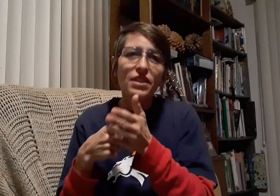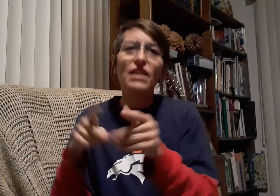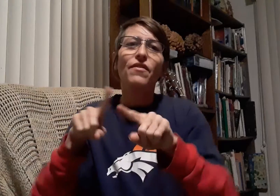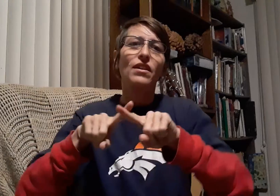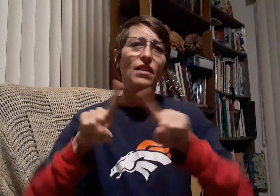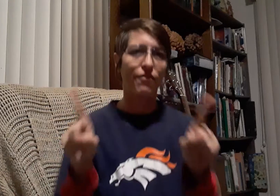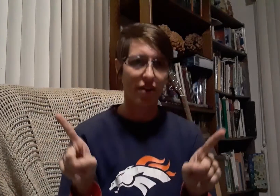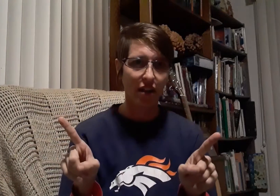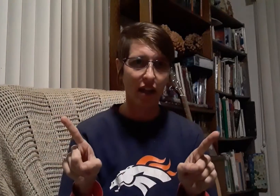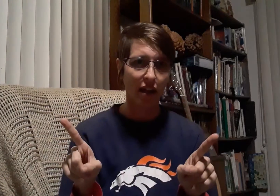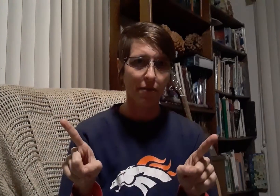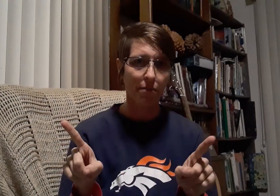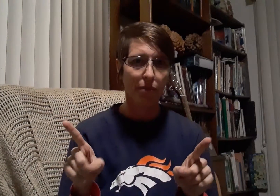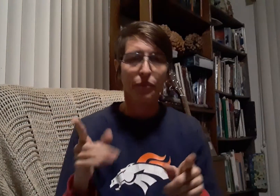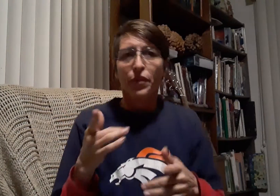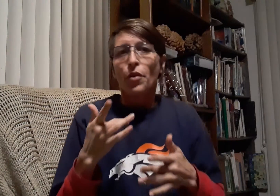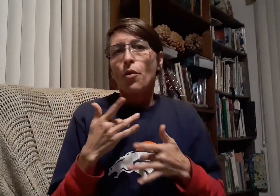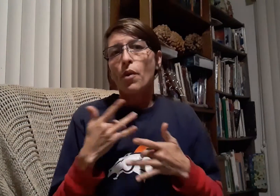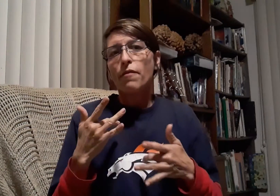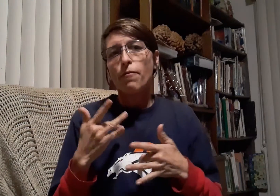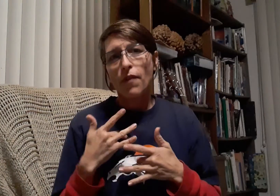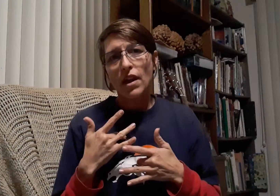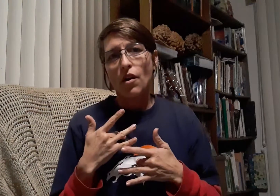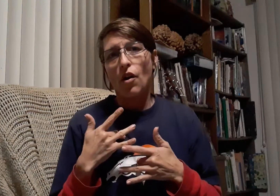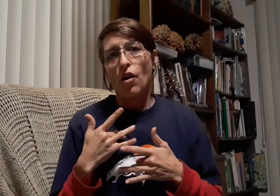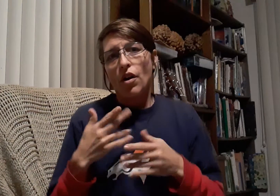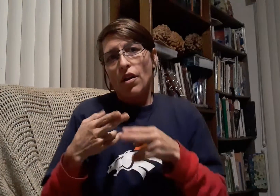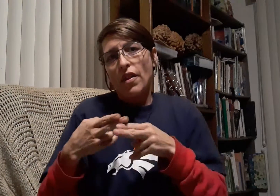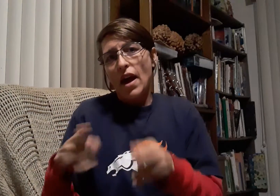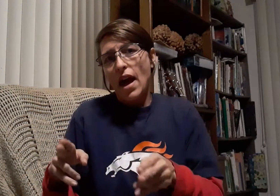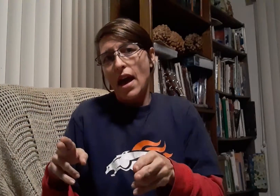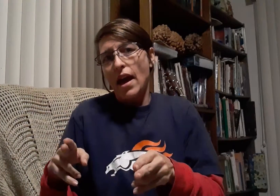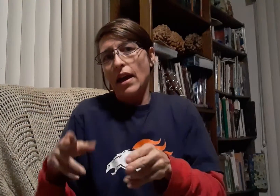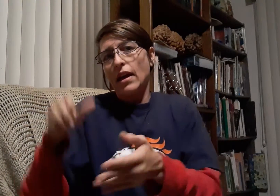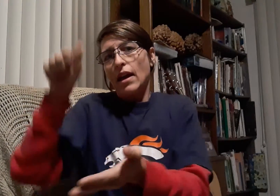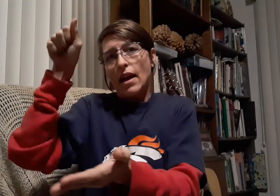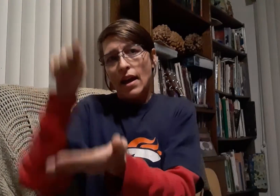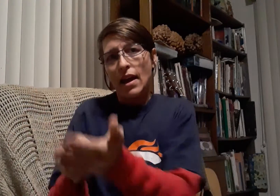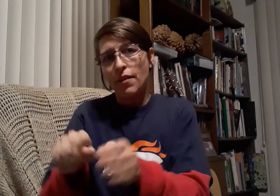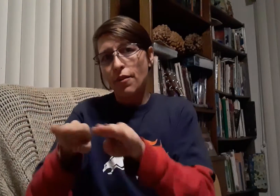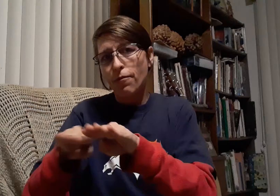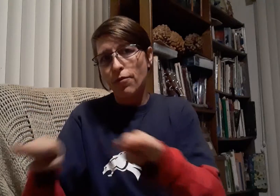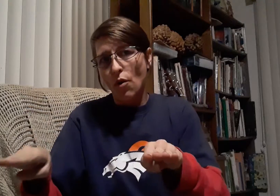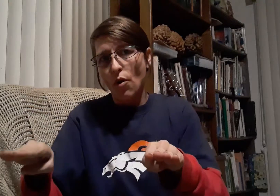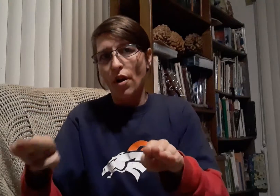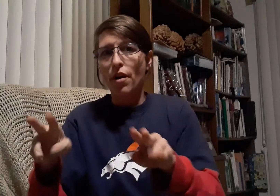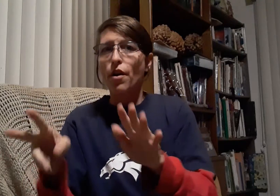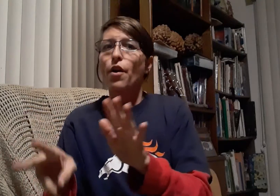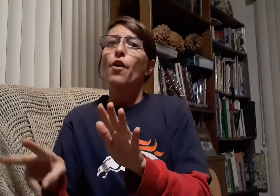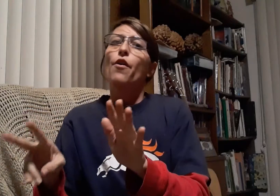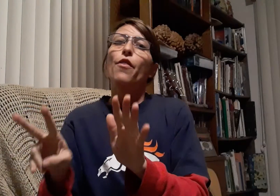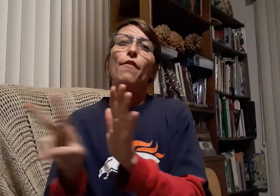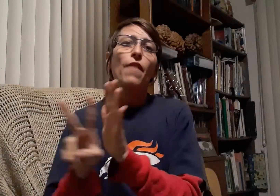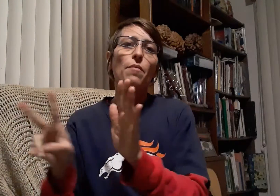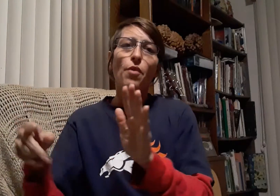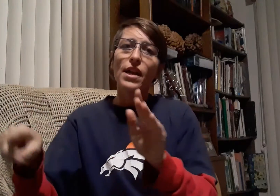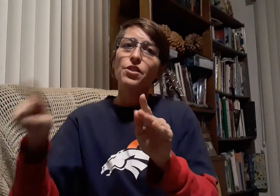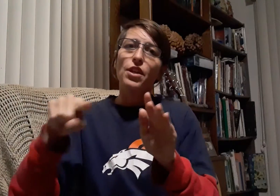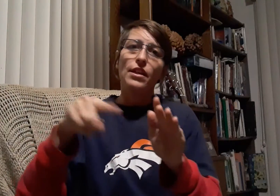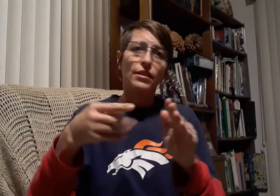receive it differently. We feel the egg hit the floor. The vibrations